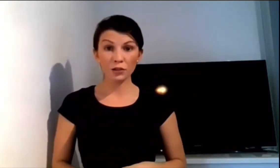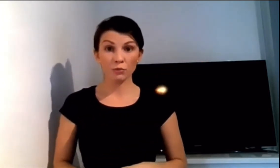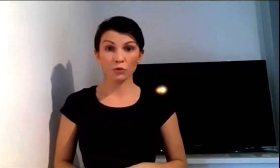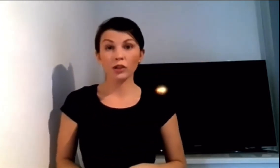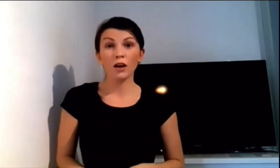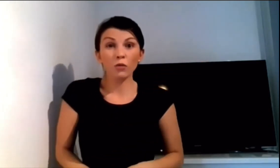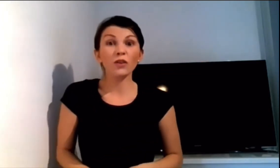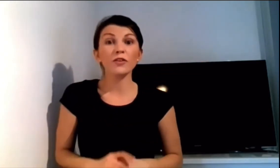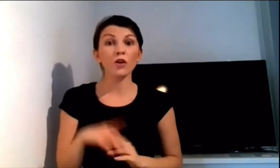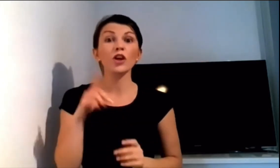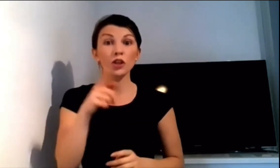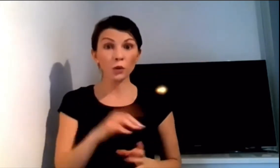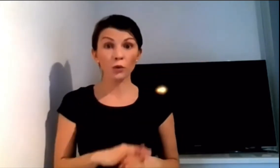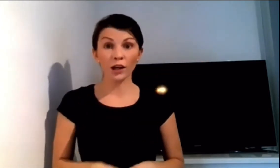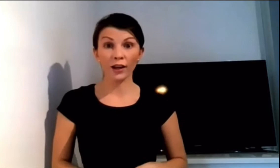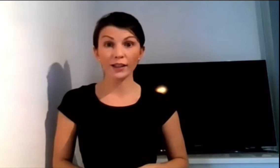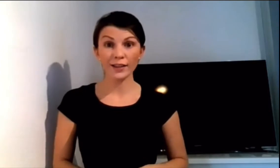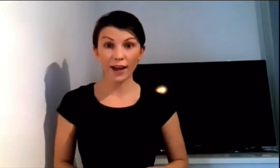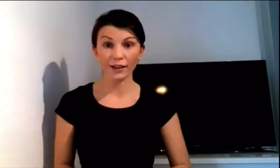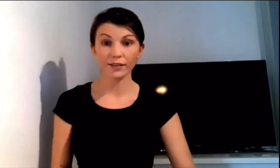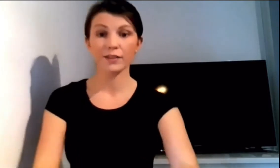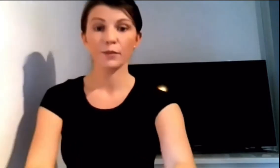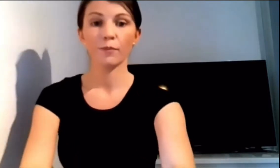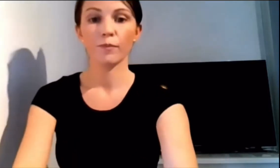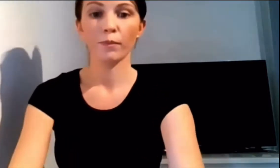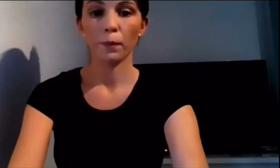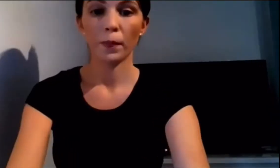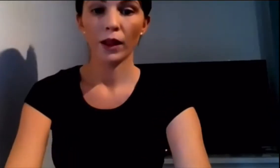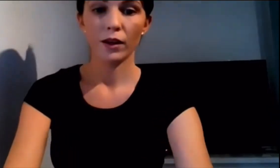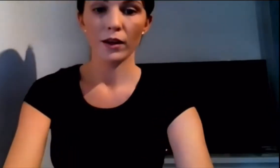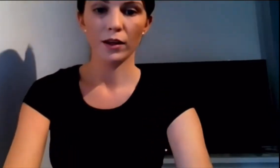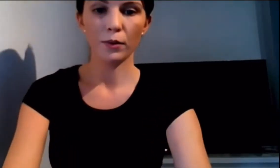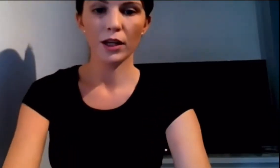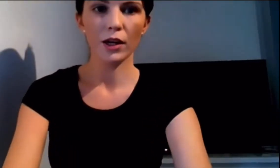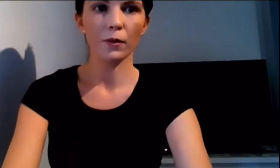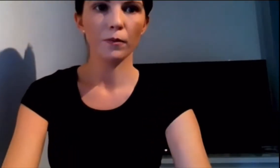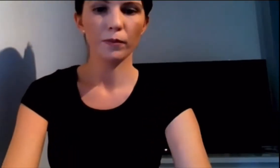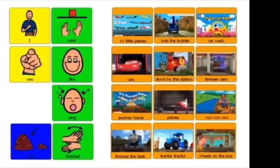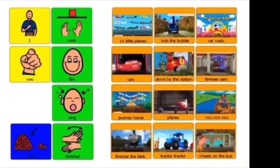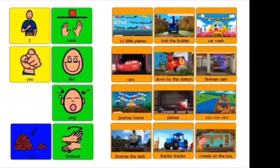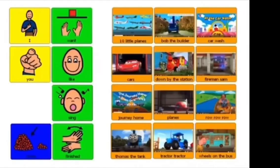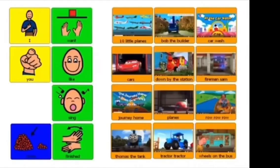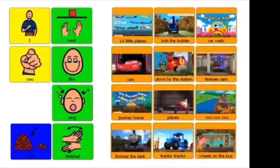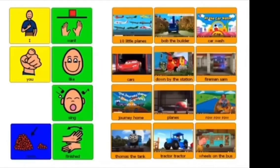of what song you would like next. Here we go.